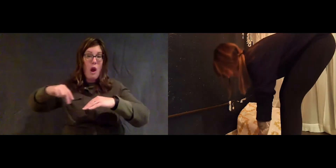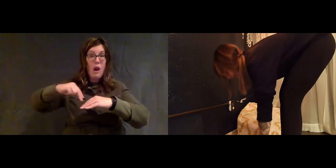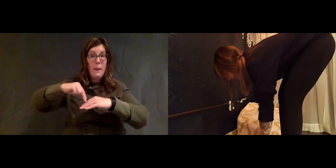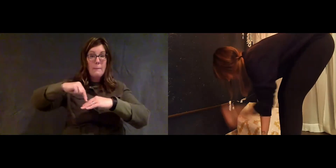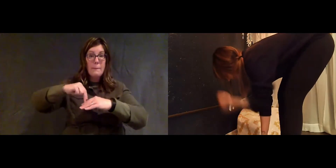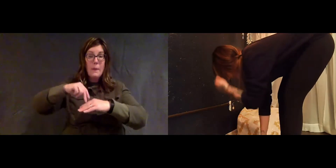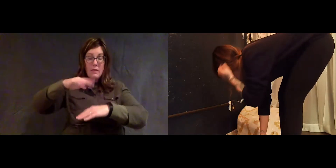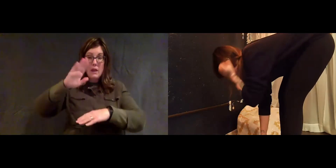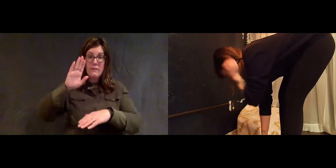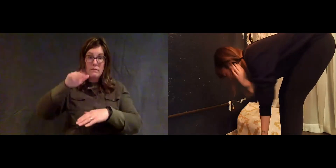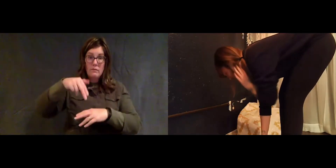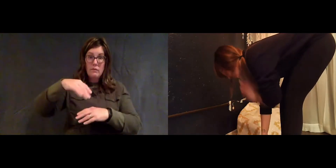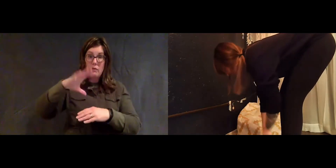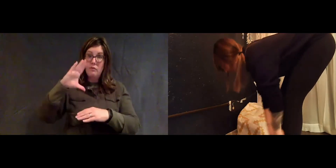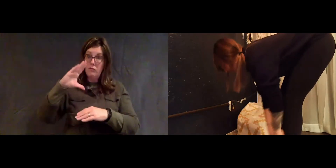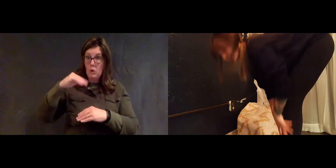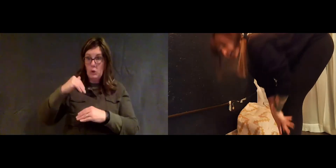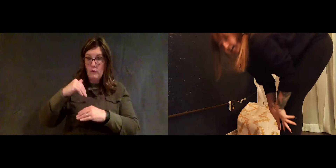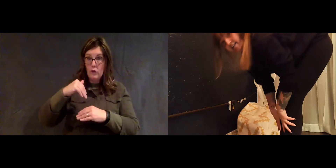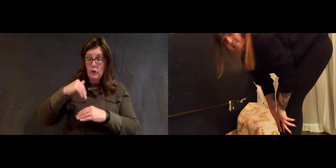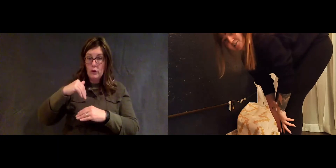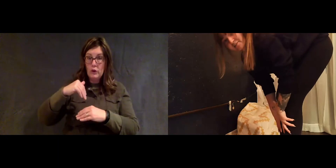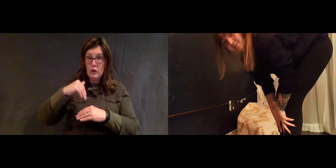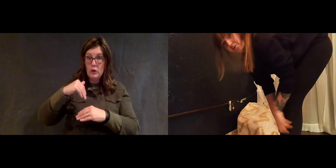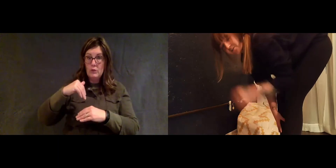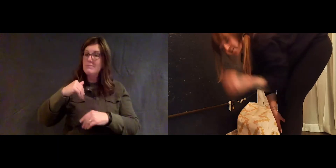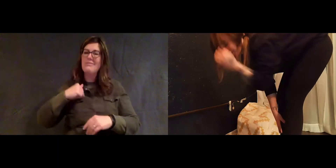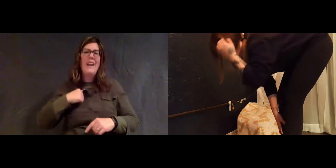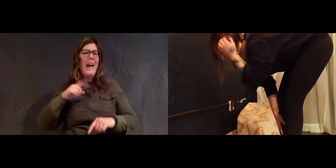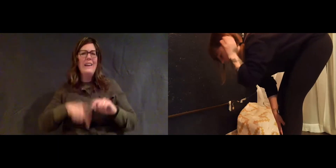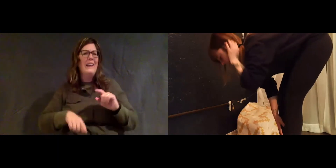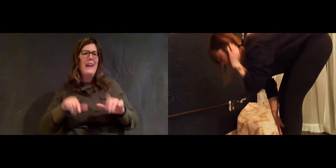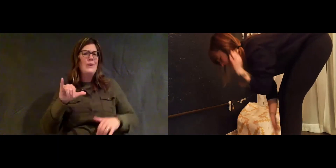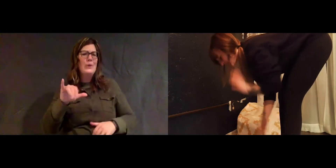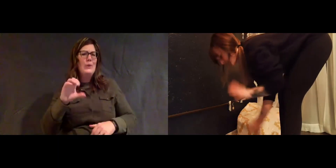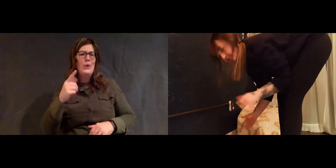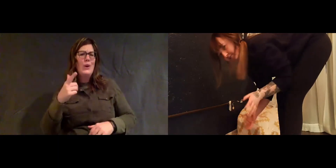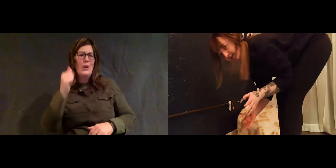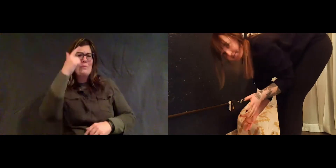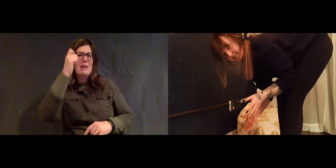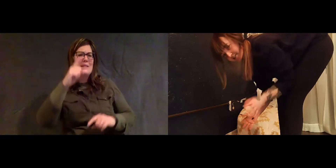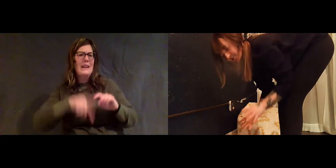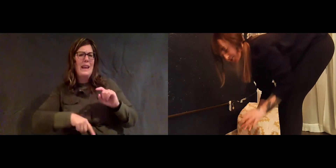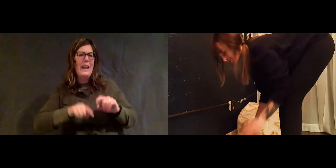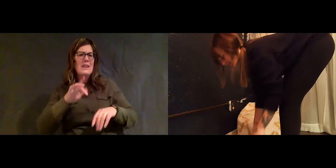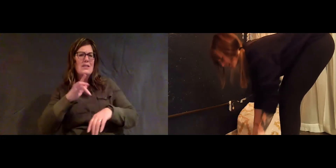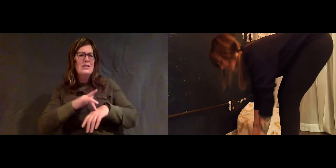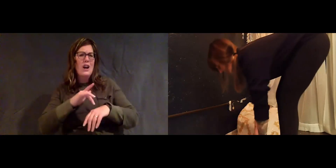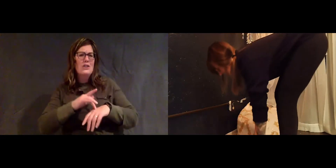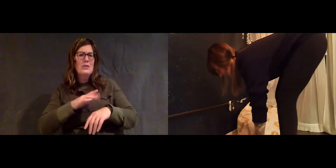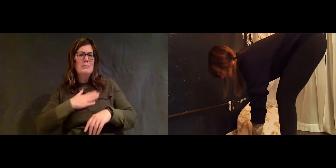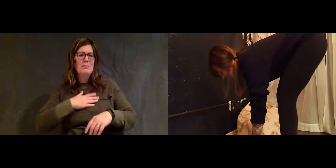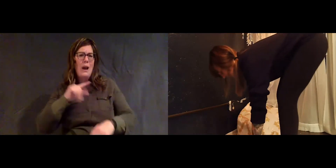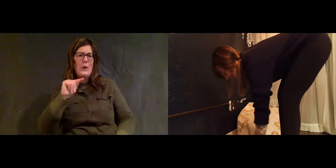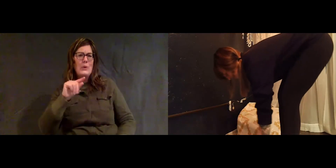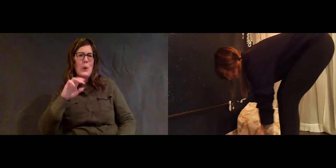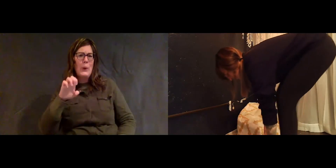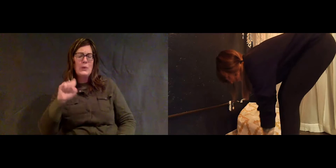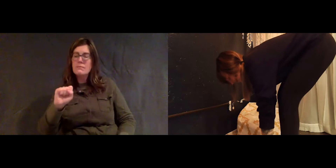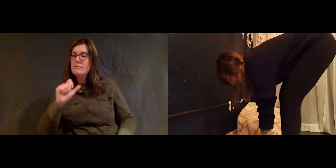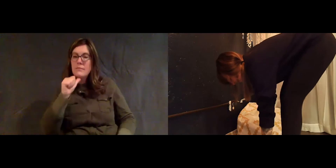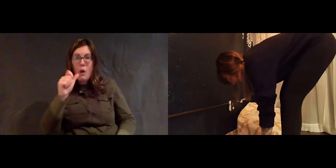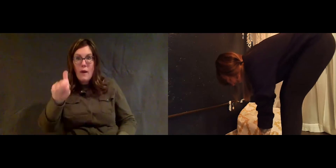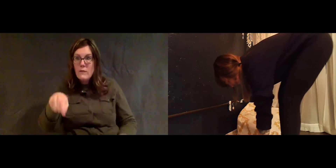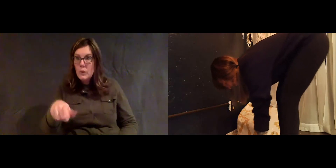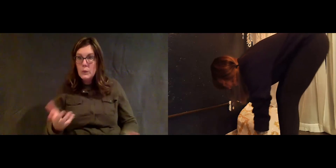Now, a lot of people tell me, I can't do yoga because I can't touch my toes. Well, the good news is you don't have to touch your toes to do yoga. We're